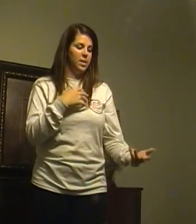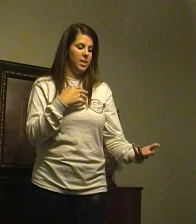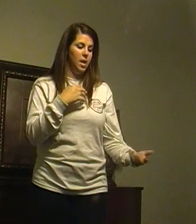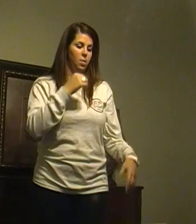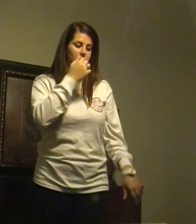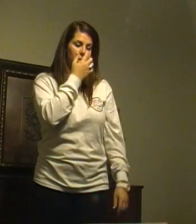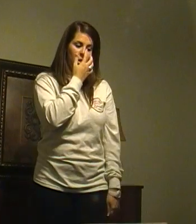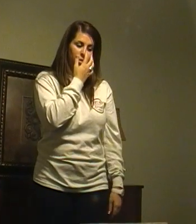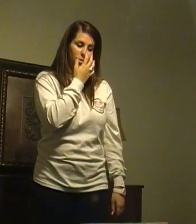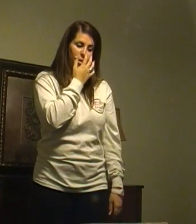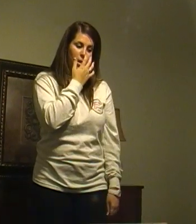that's kind of what